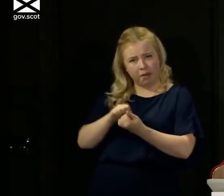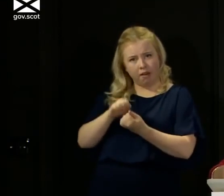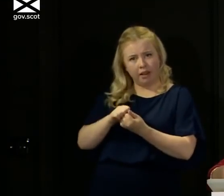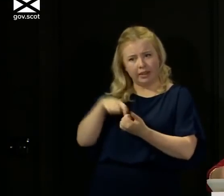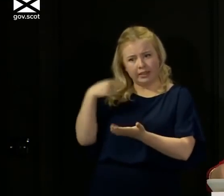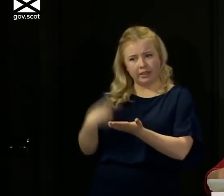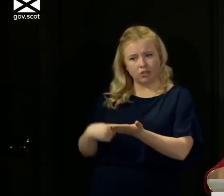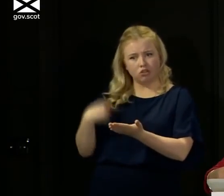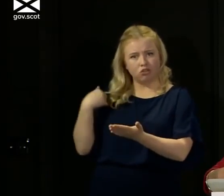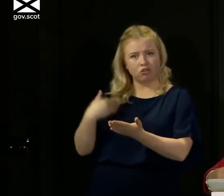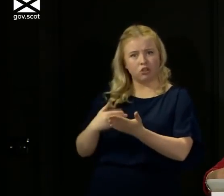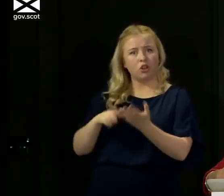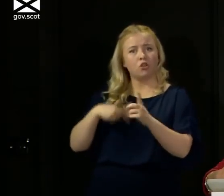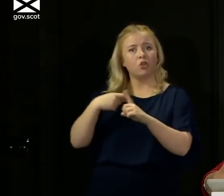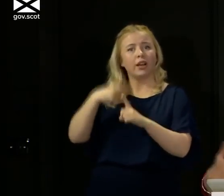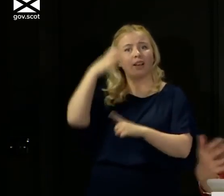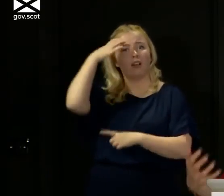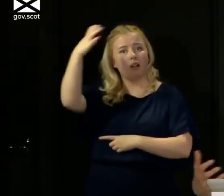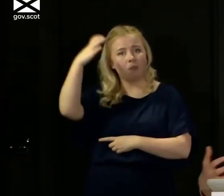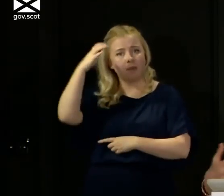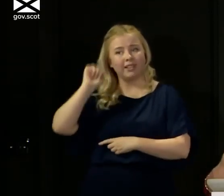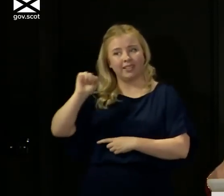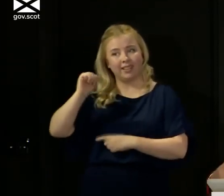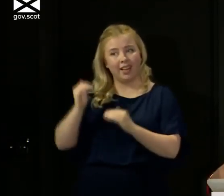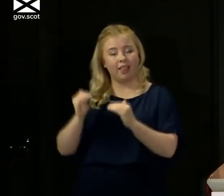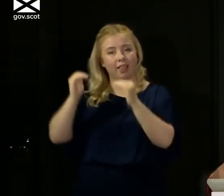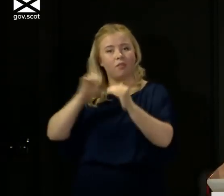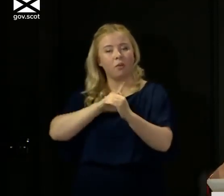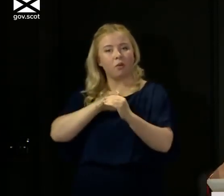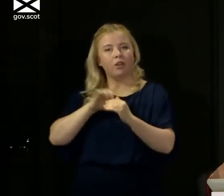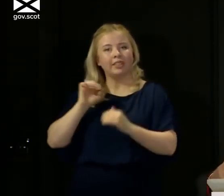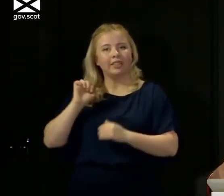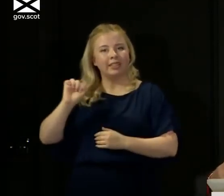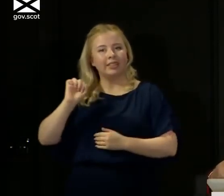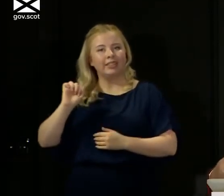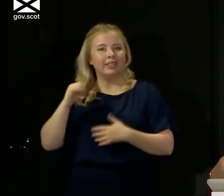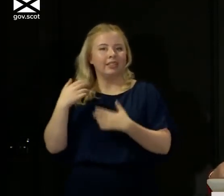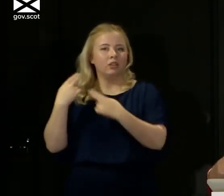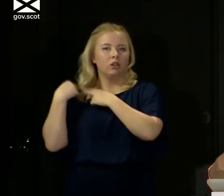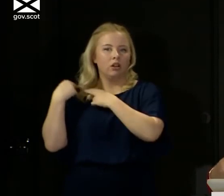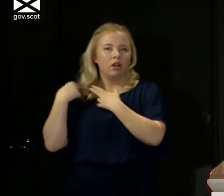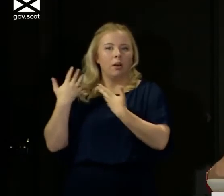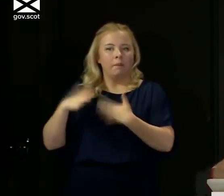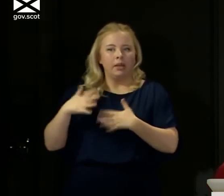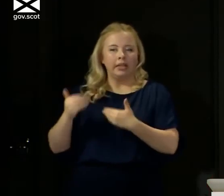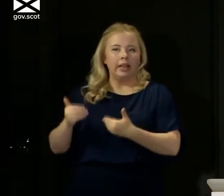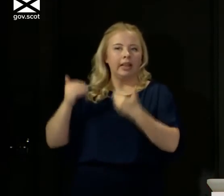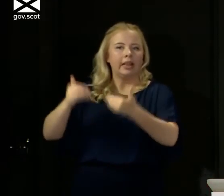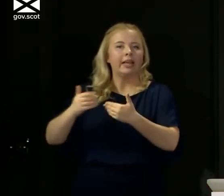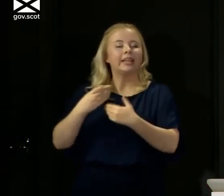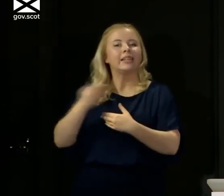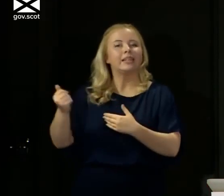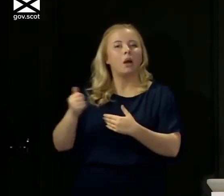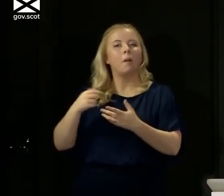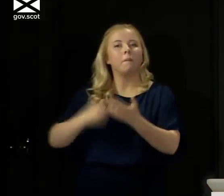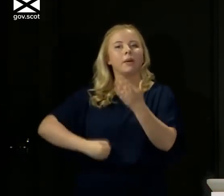decisions that were being taken at UK government level, because they have, for obvious reasons, been in the driving seat of some of the development of this policy, and